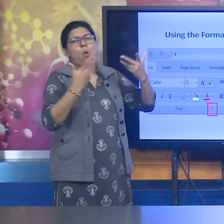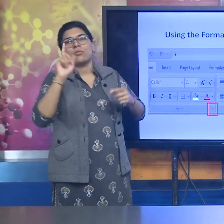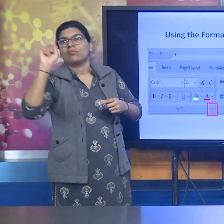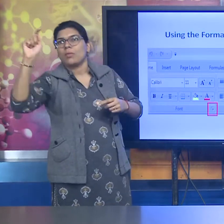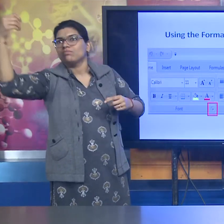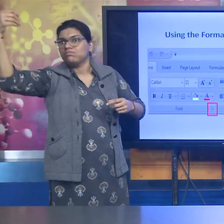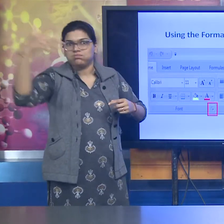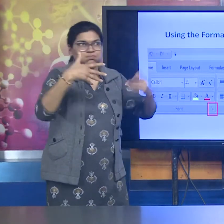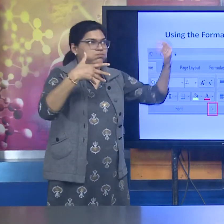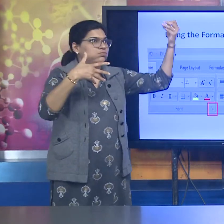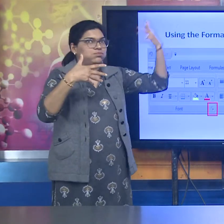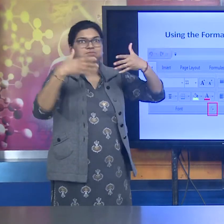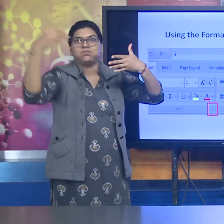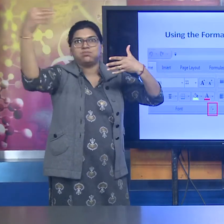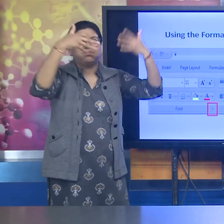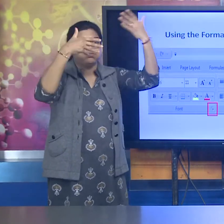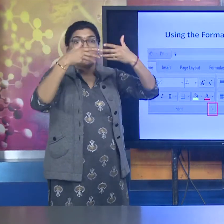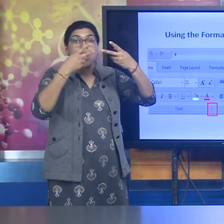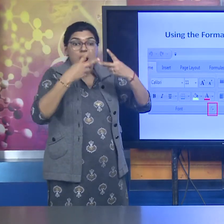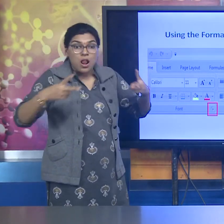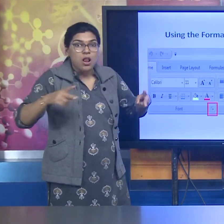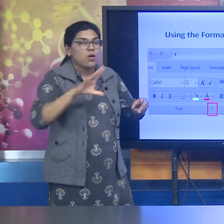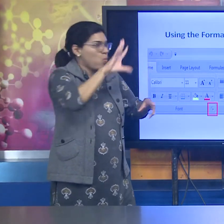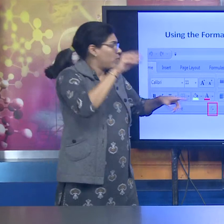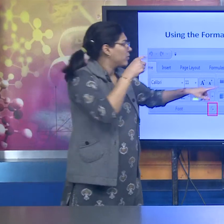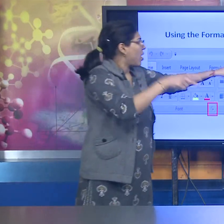Using the format cell